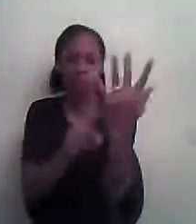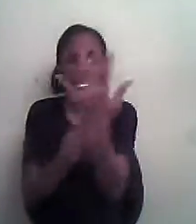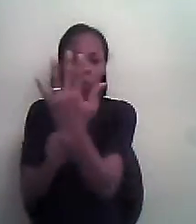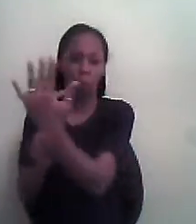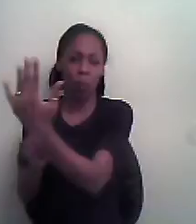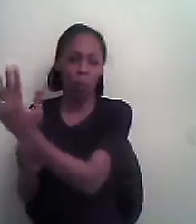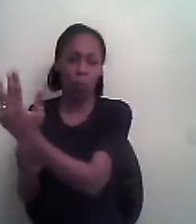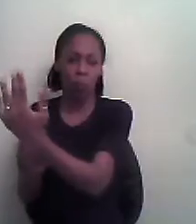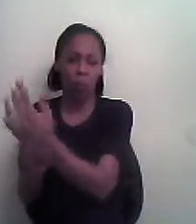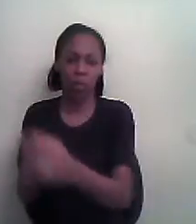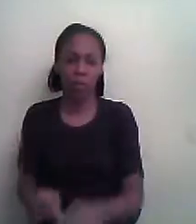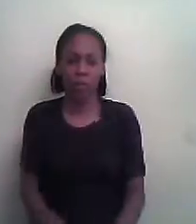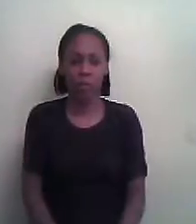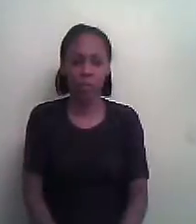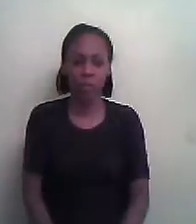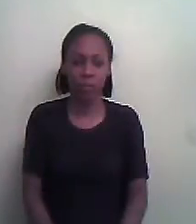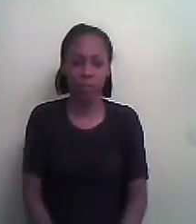brass rail lamps.